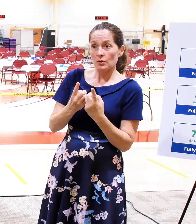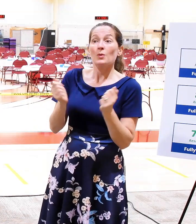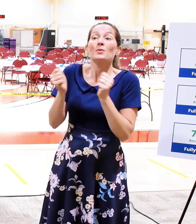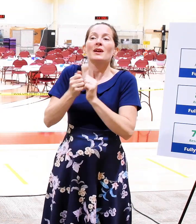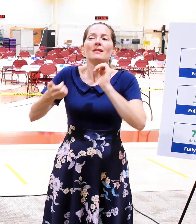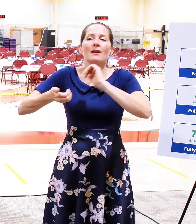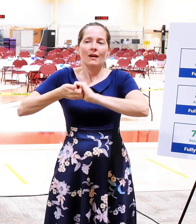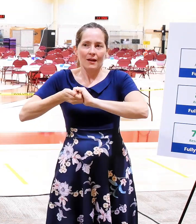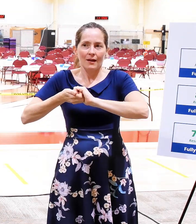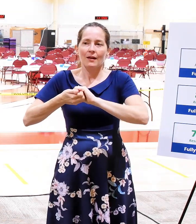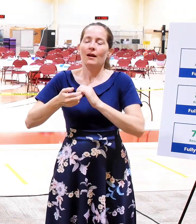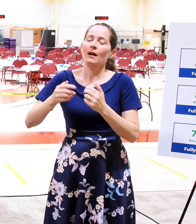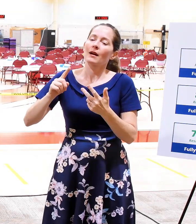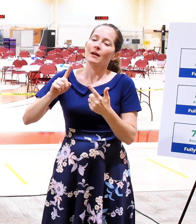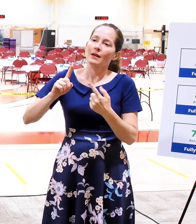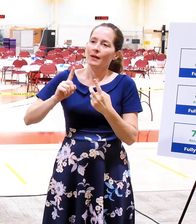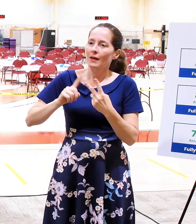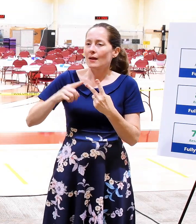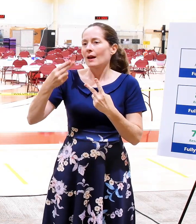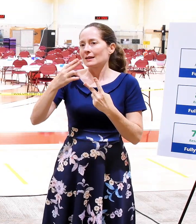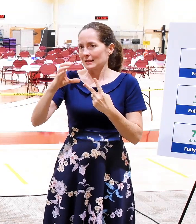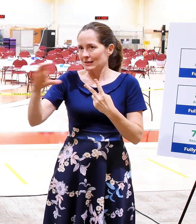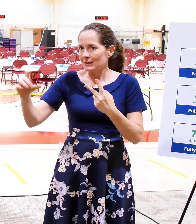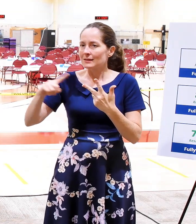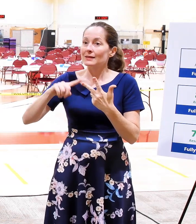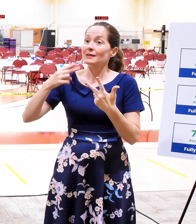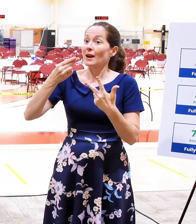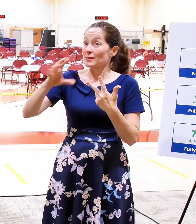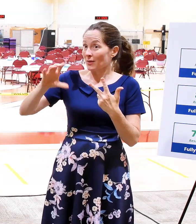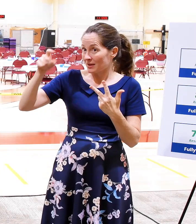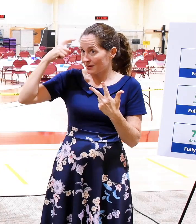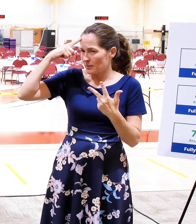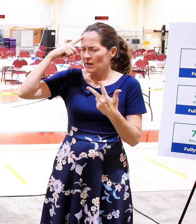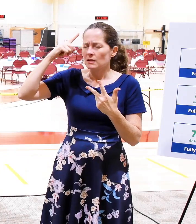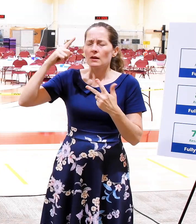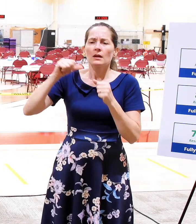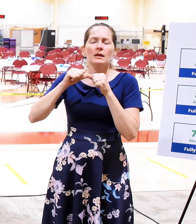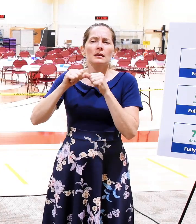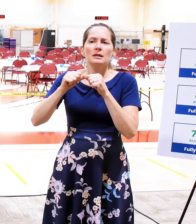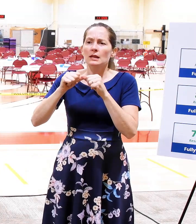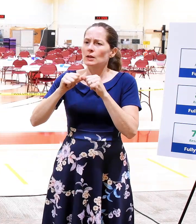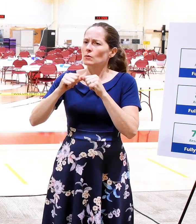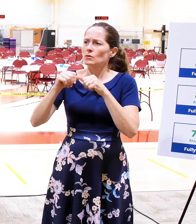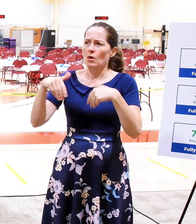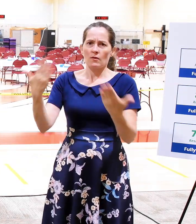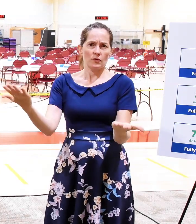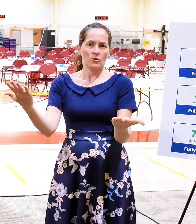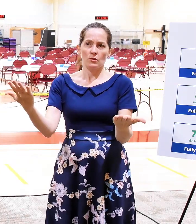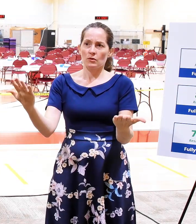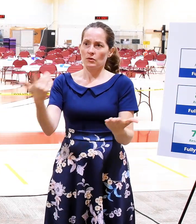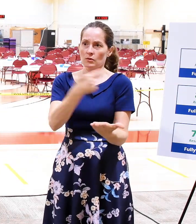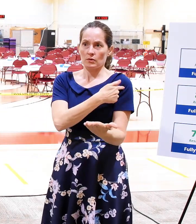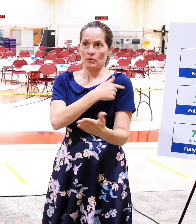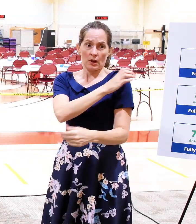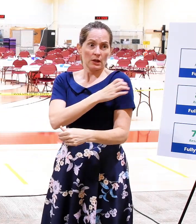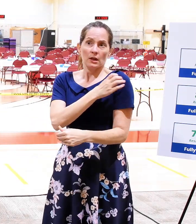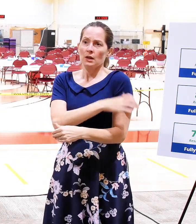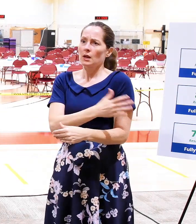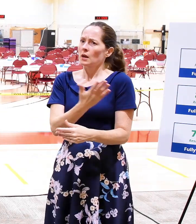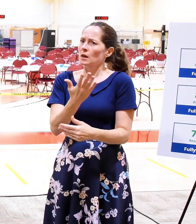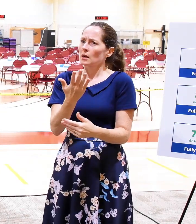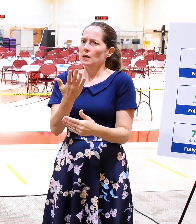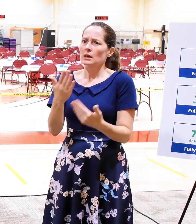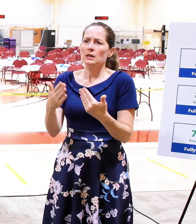HCC, including Howard County government, continue to offer vaccination clinics at convenient times throughout the community. You can